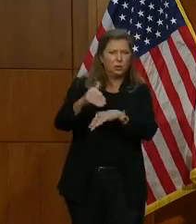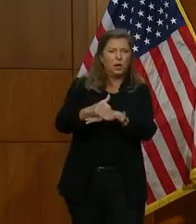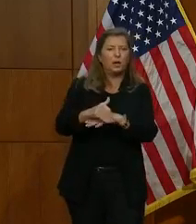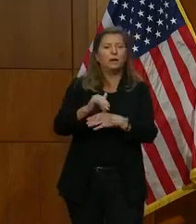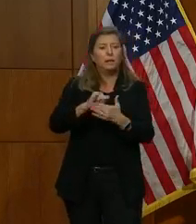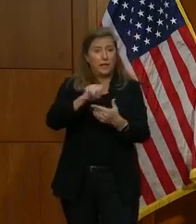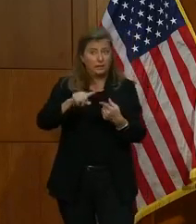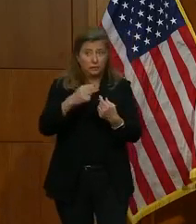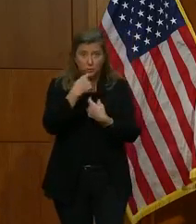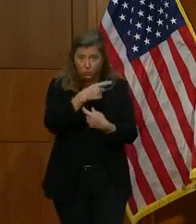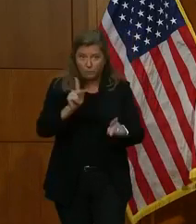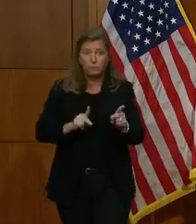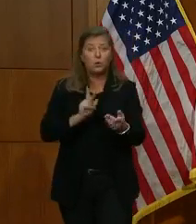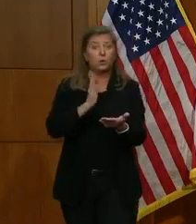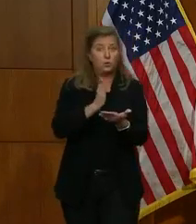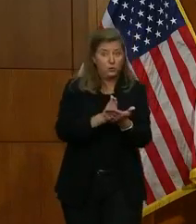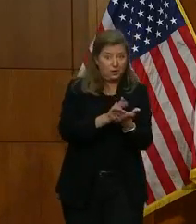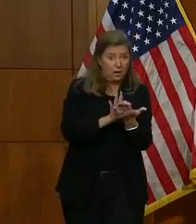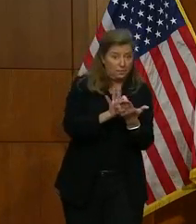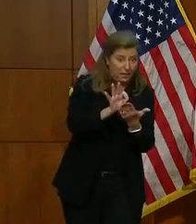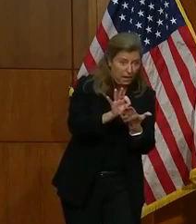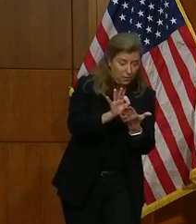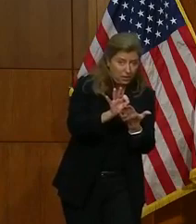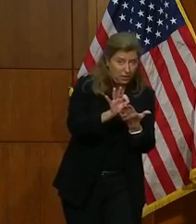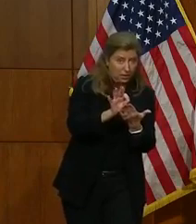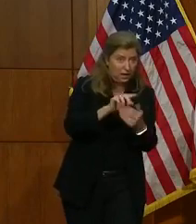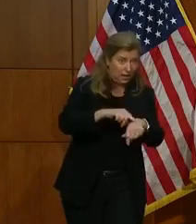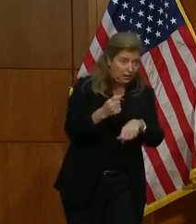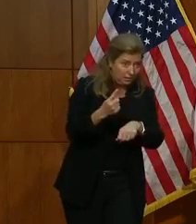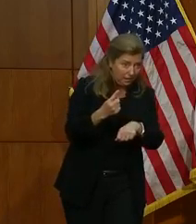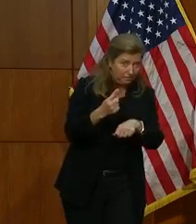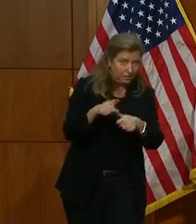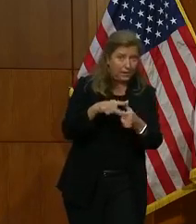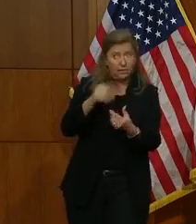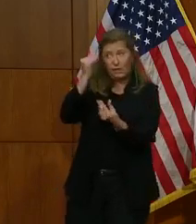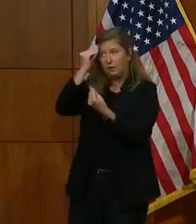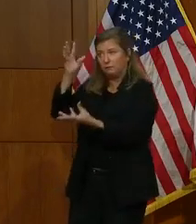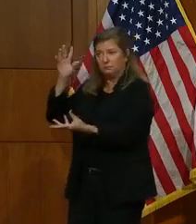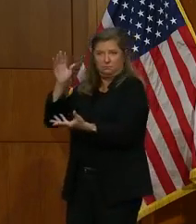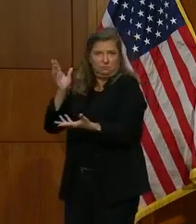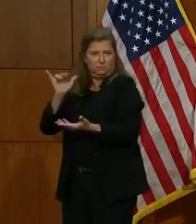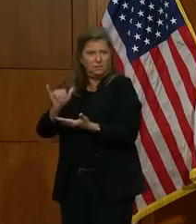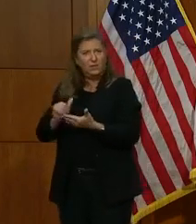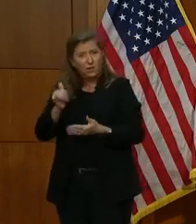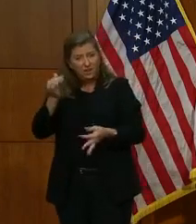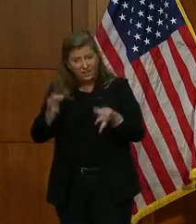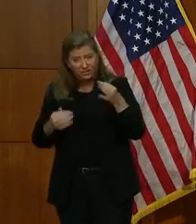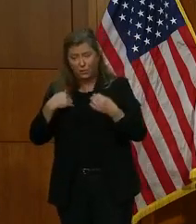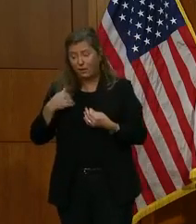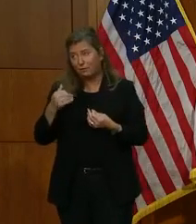your counting and then tabulate and report, right? So if you have only